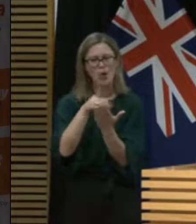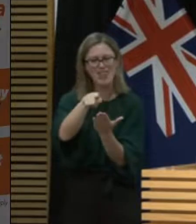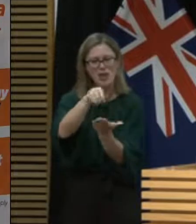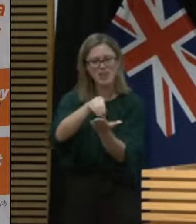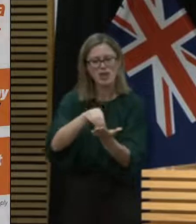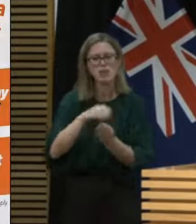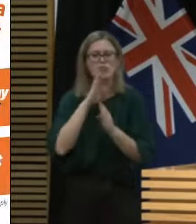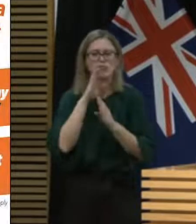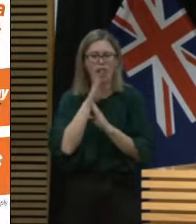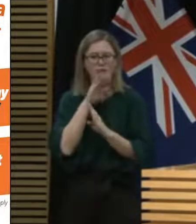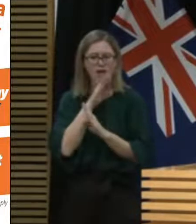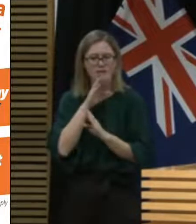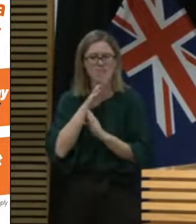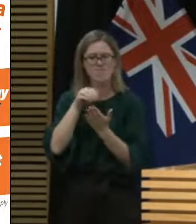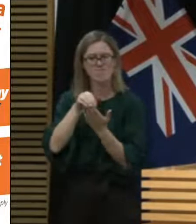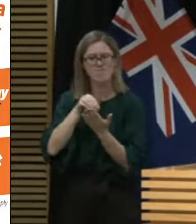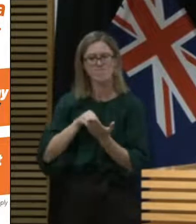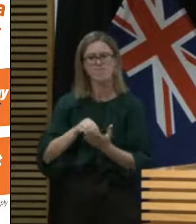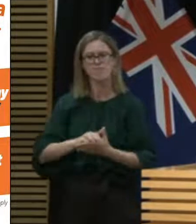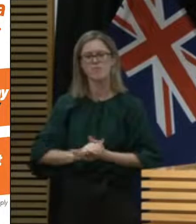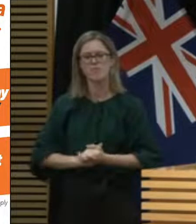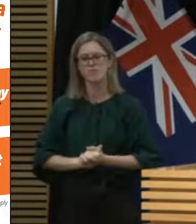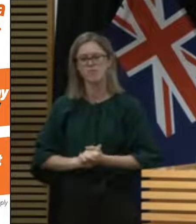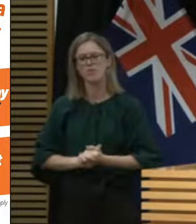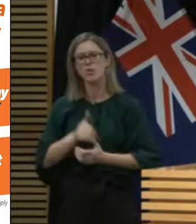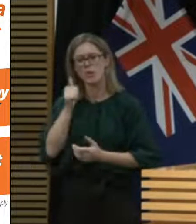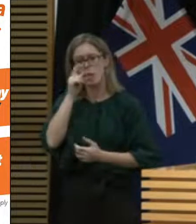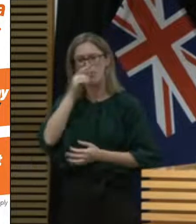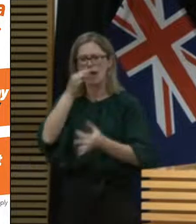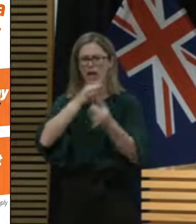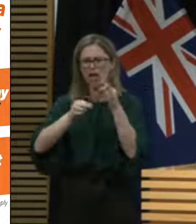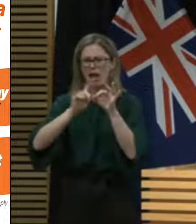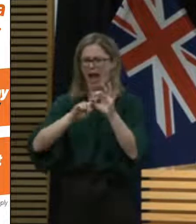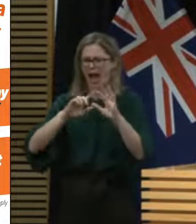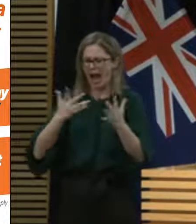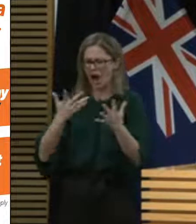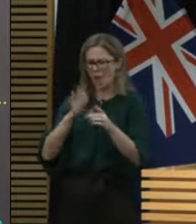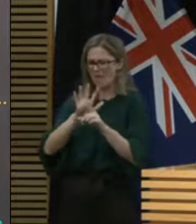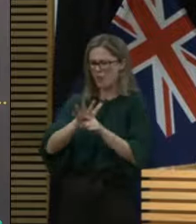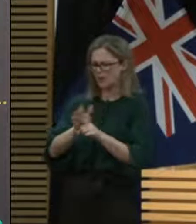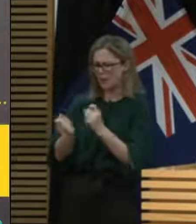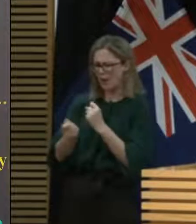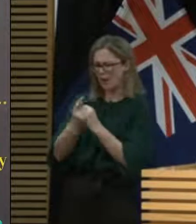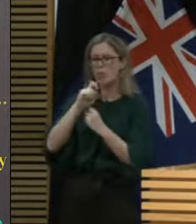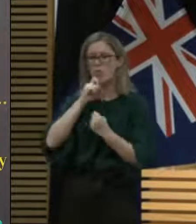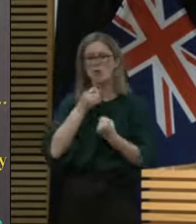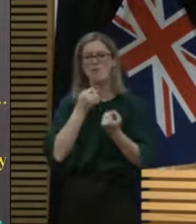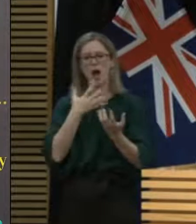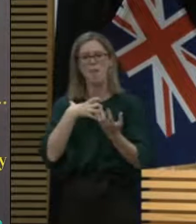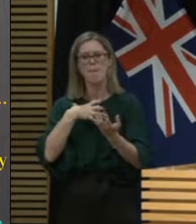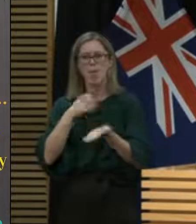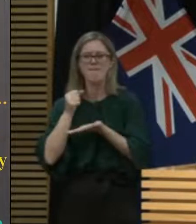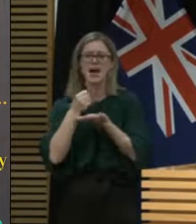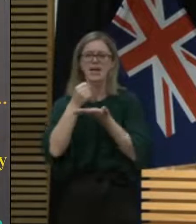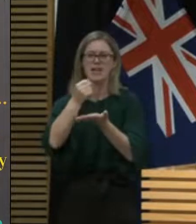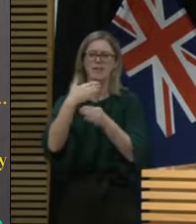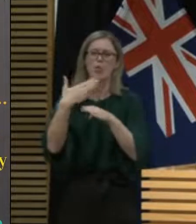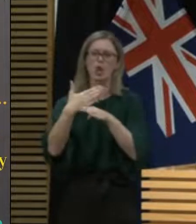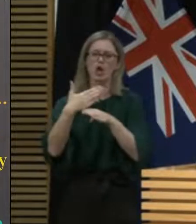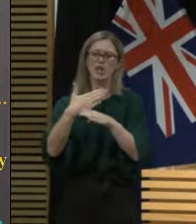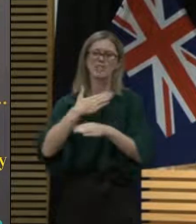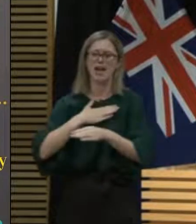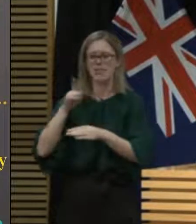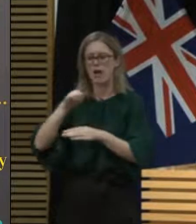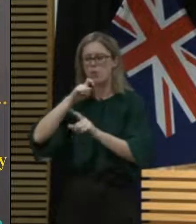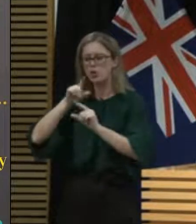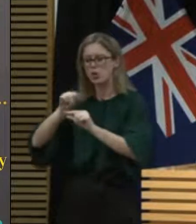are handled appropriately. We know that there are questions around enforcement as well, so we're also providing more funding for WorkSafe to